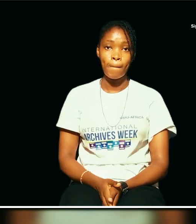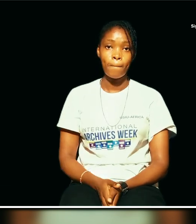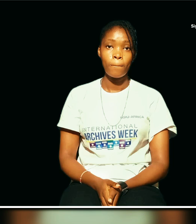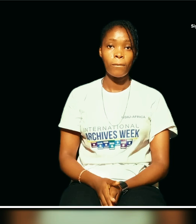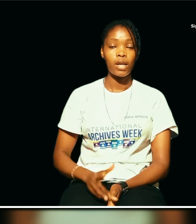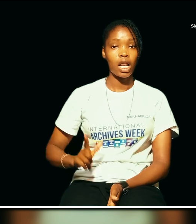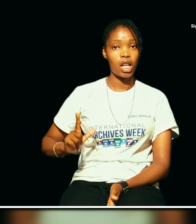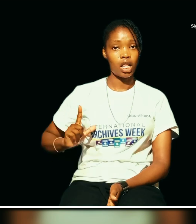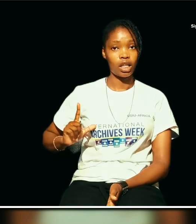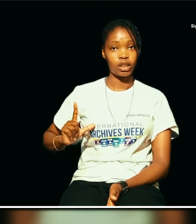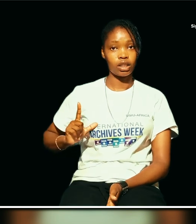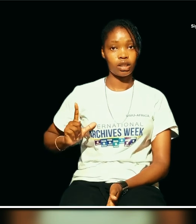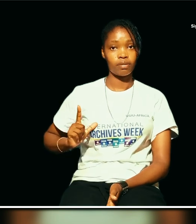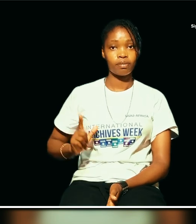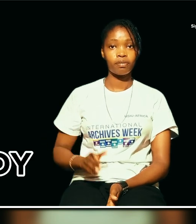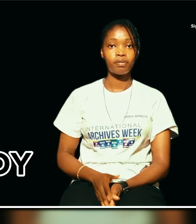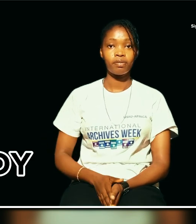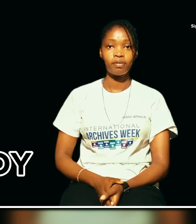lady,